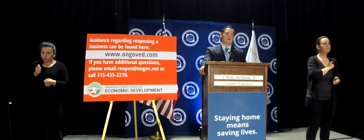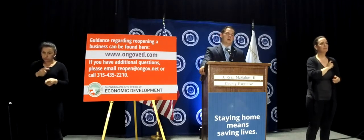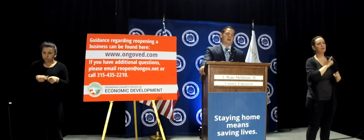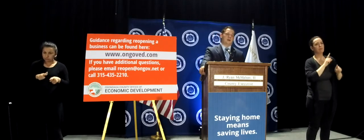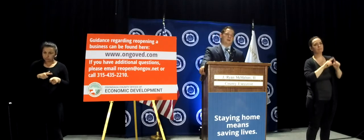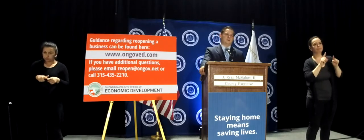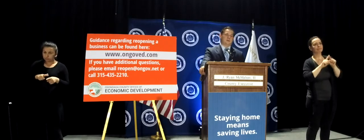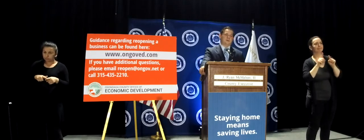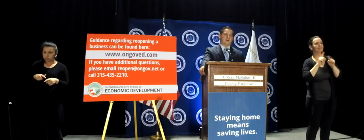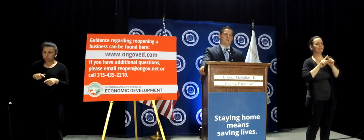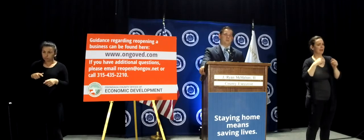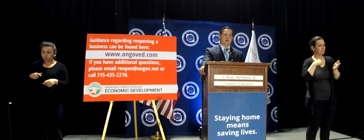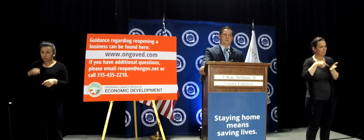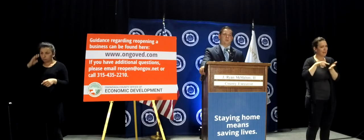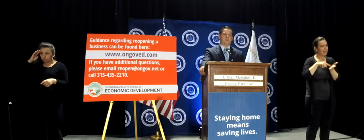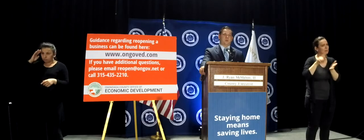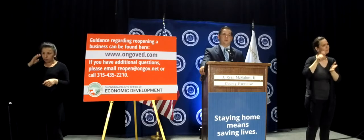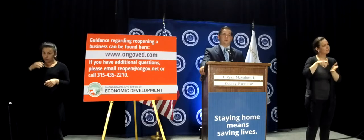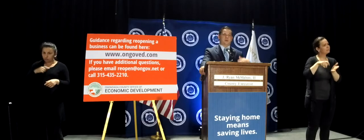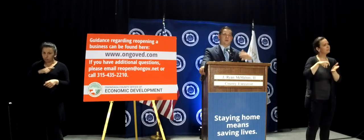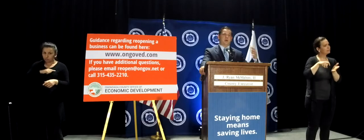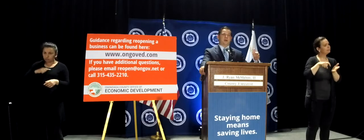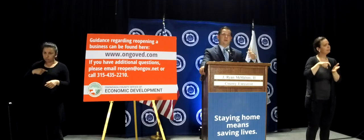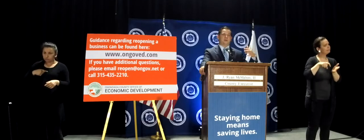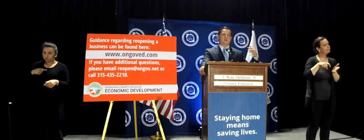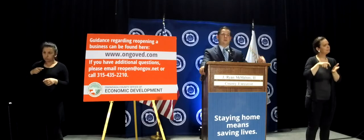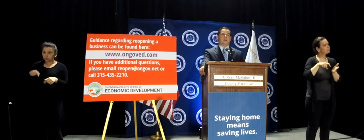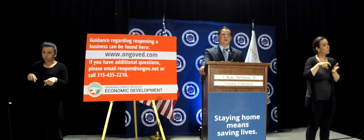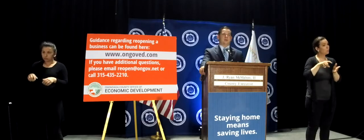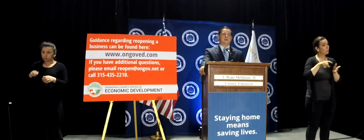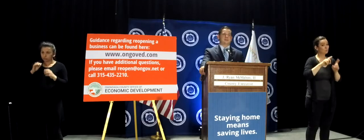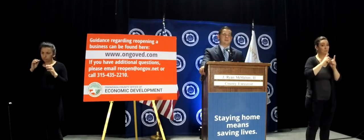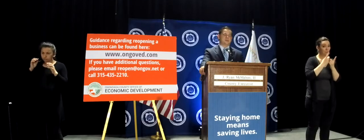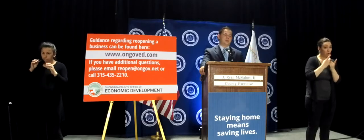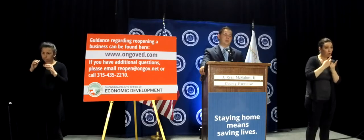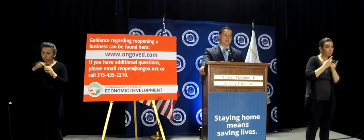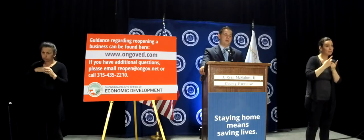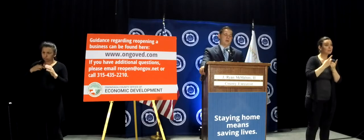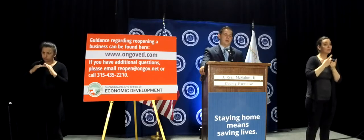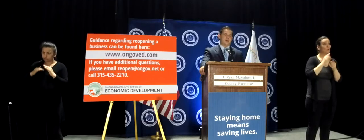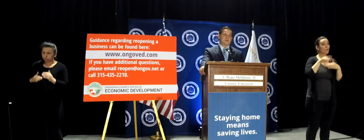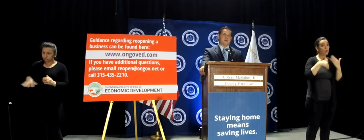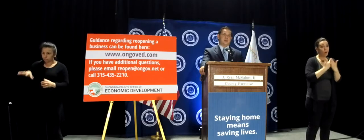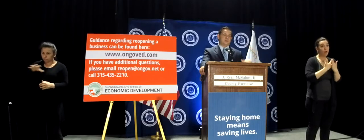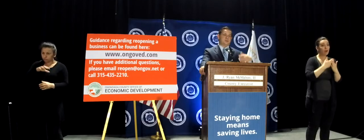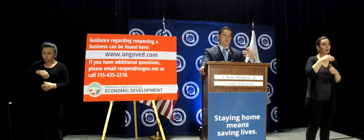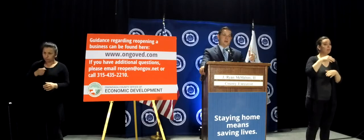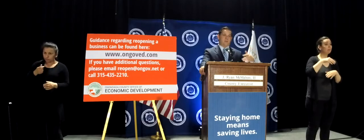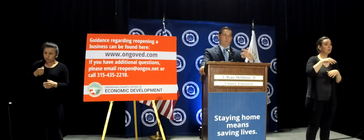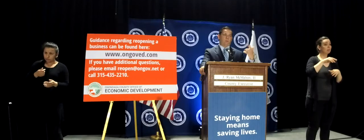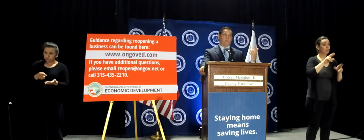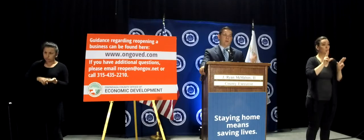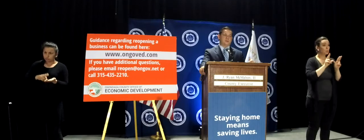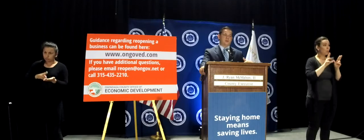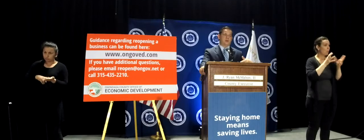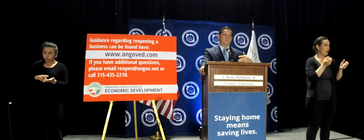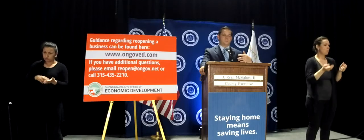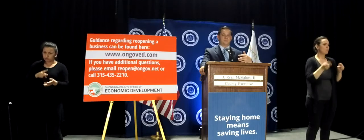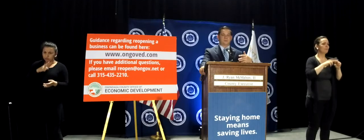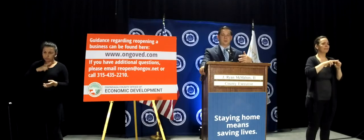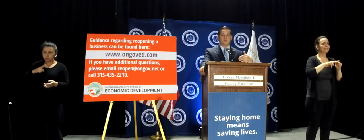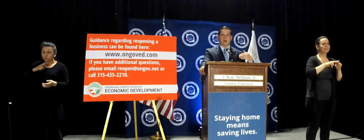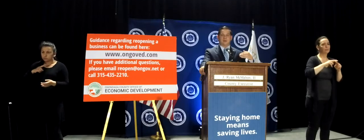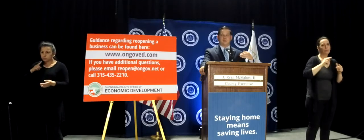raise. Your health department employees, all your bargaining units, they want to get raises each year. So you negotiate that. And